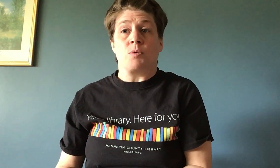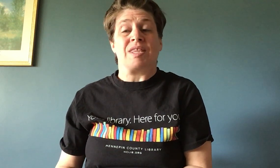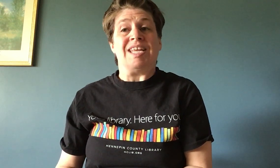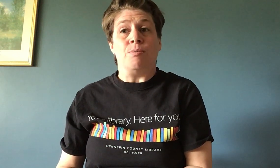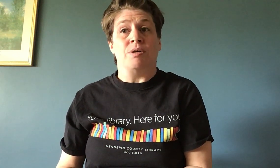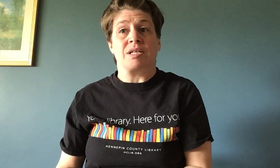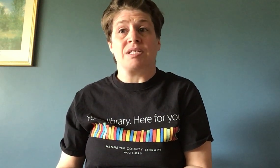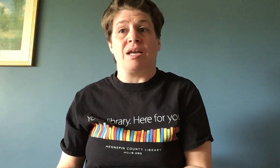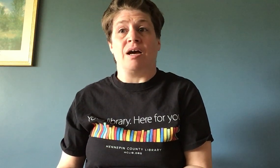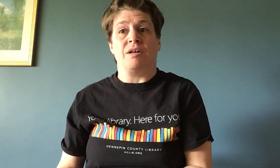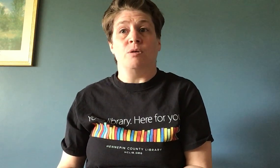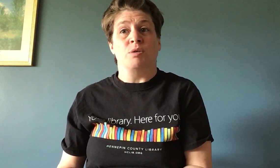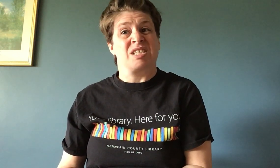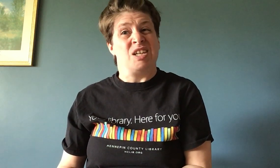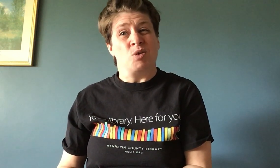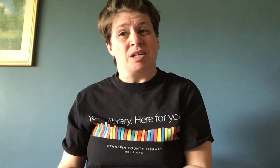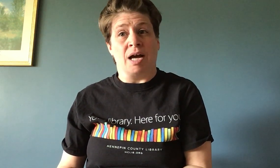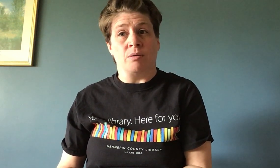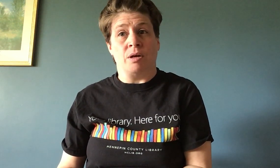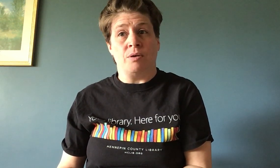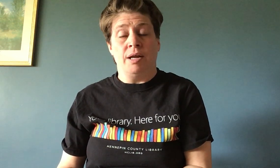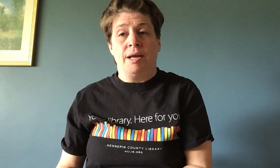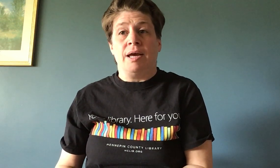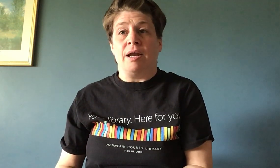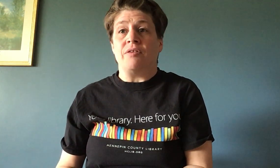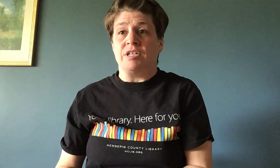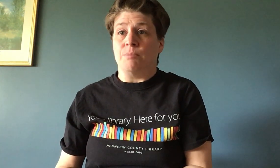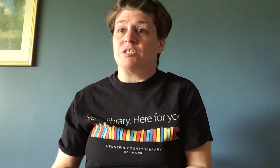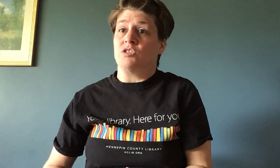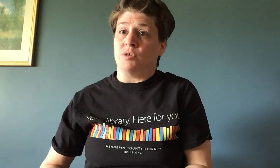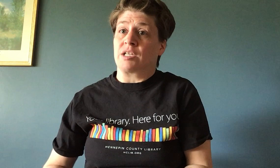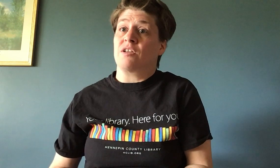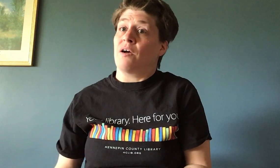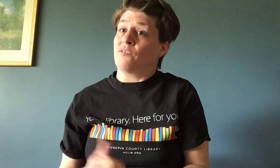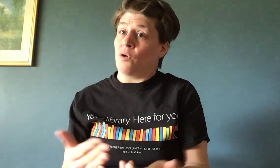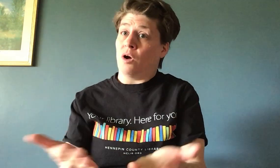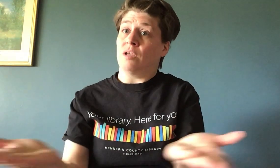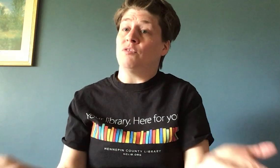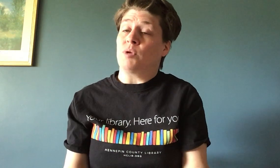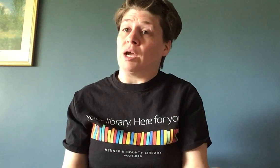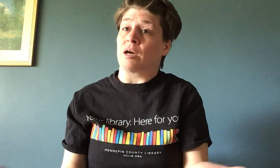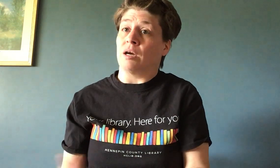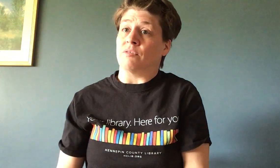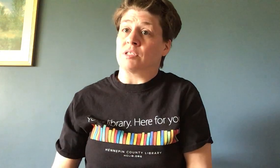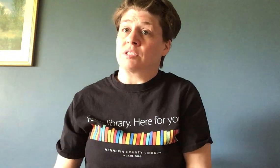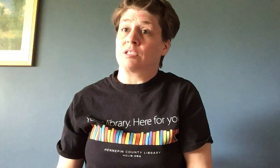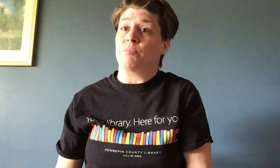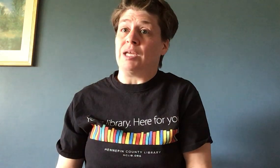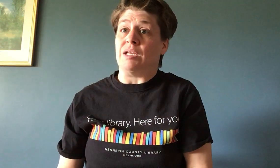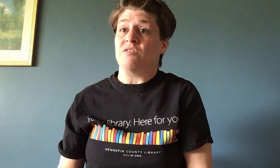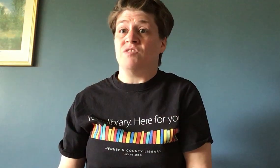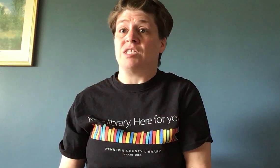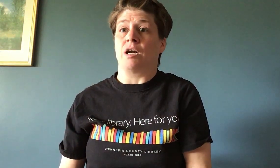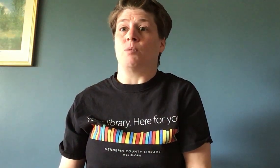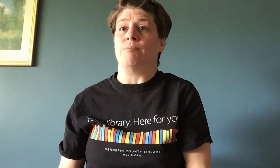with ebooks and audiobooks that you can download and other tips and tricks for all of you caregivers. So please visit our